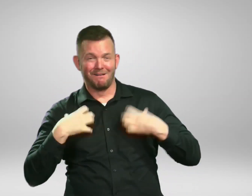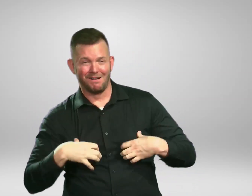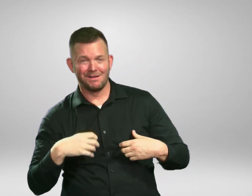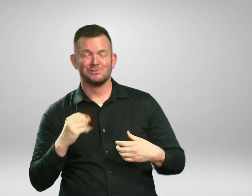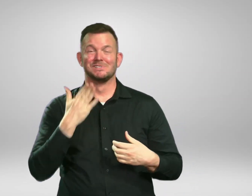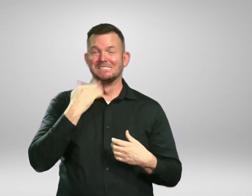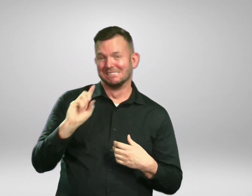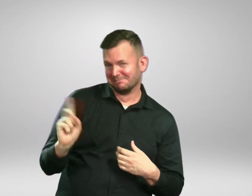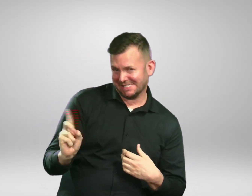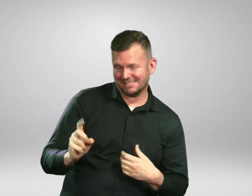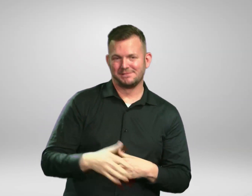or diabetes,